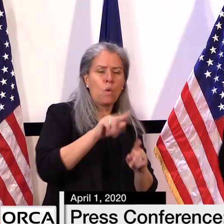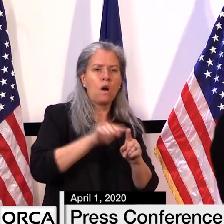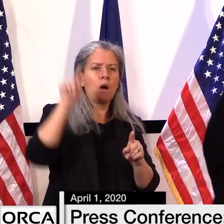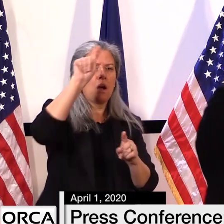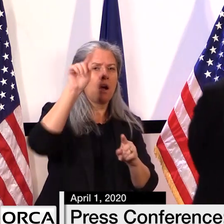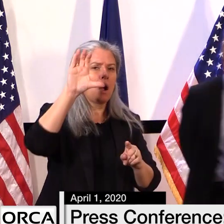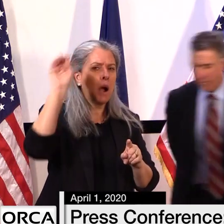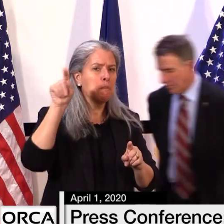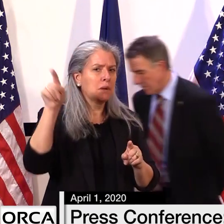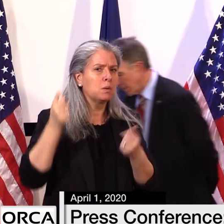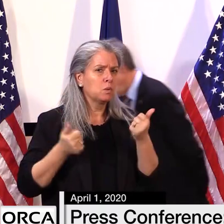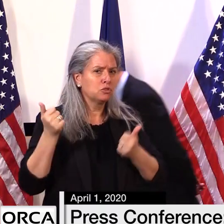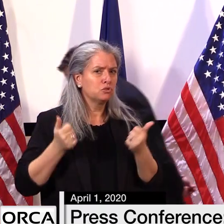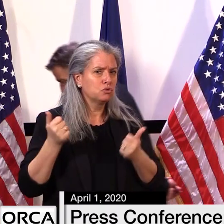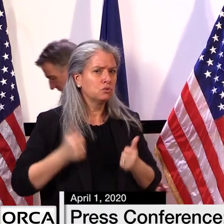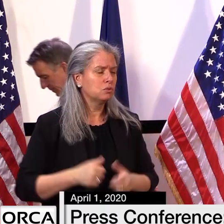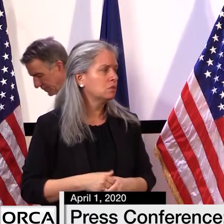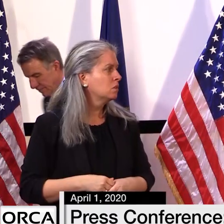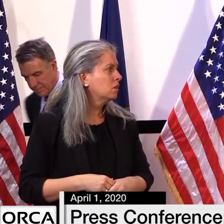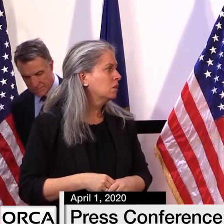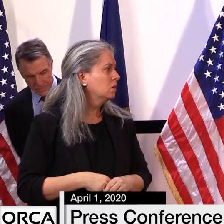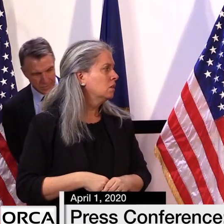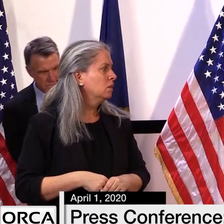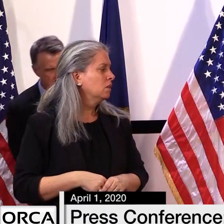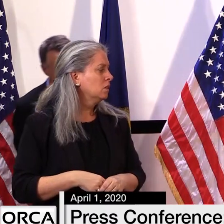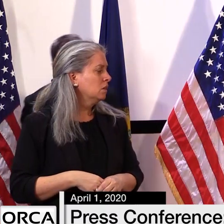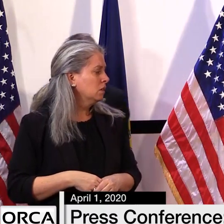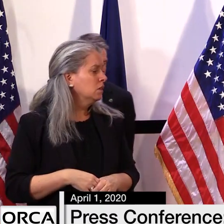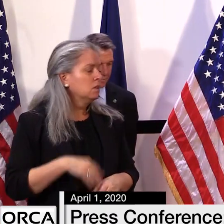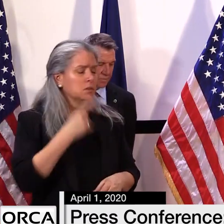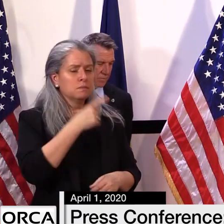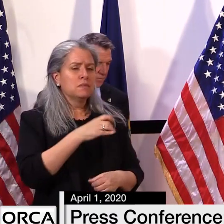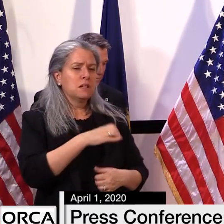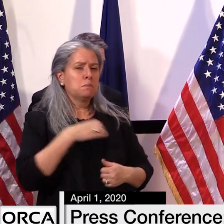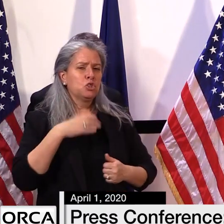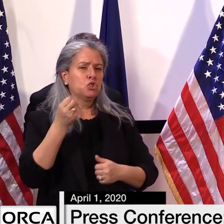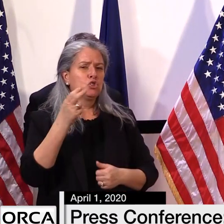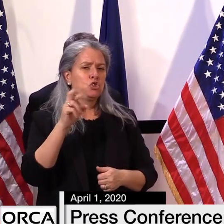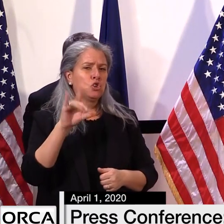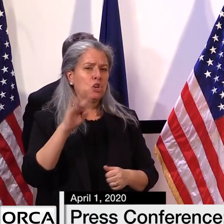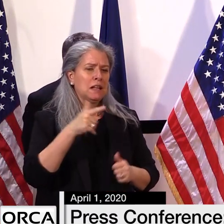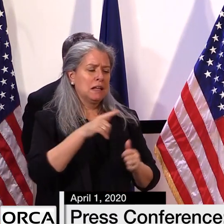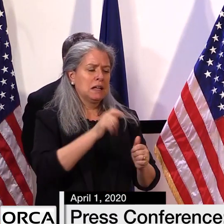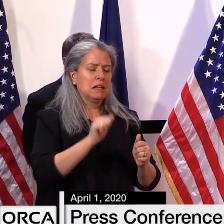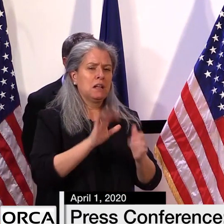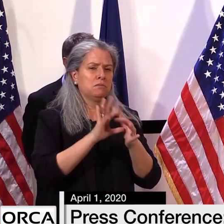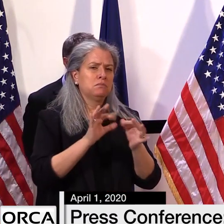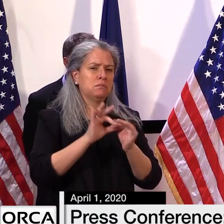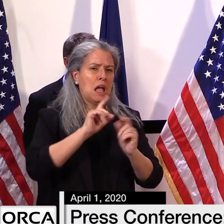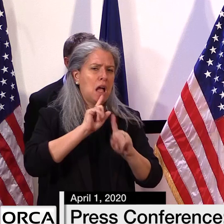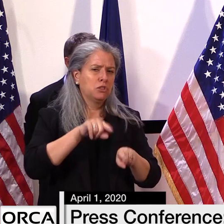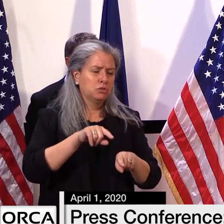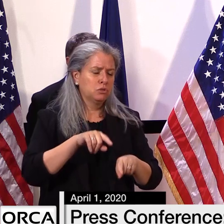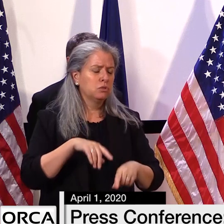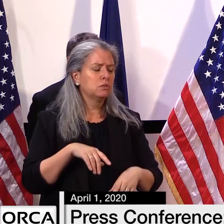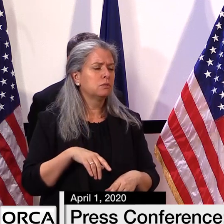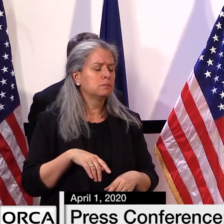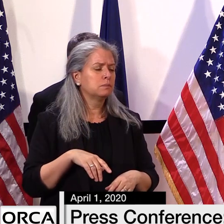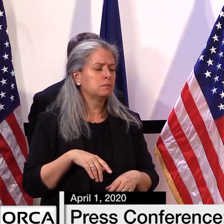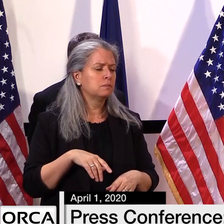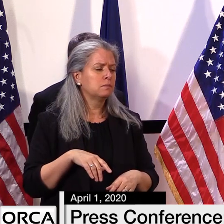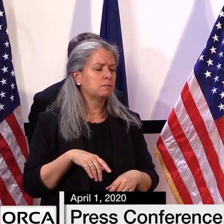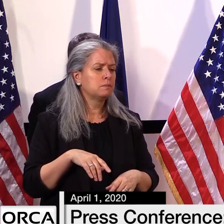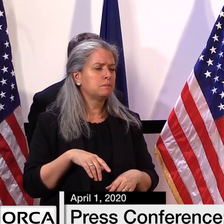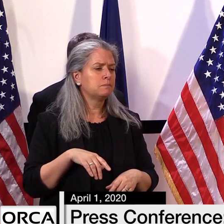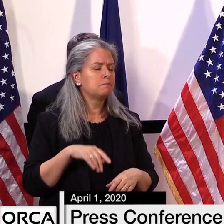So this is Secretary Curley. I think Secretary Commissioner Sherling can help with this a little bit. But again, this